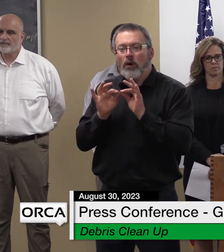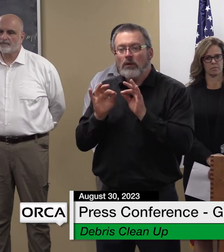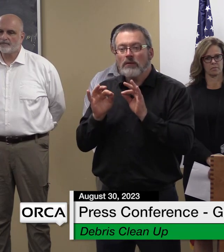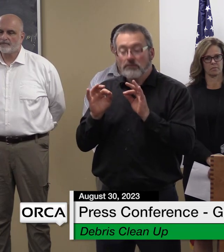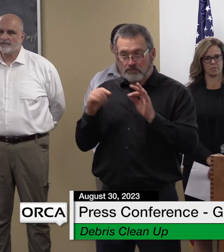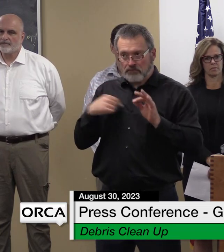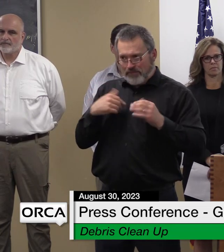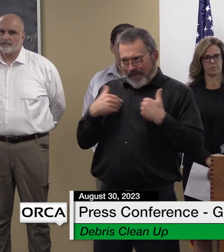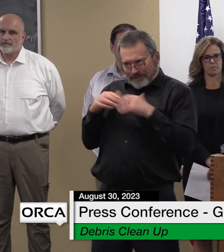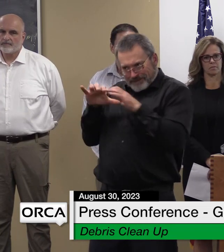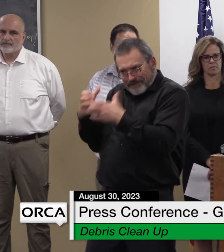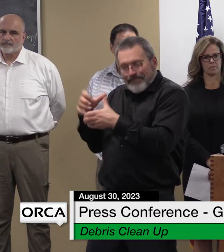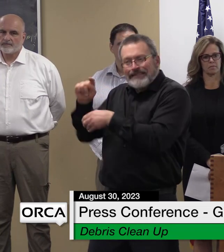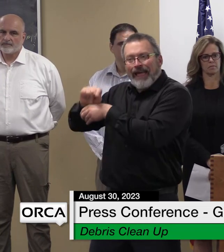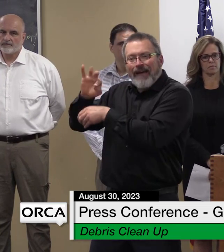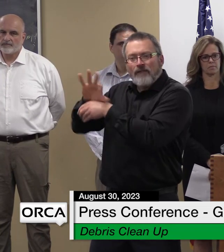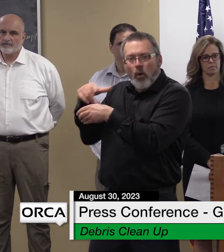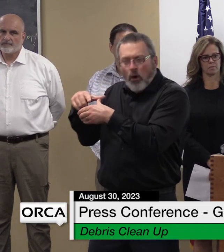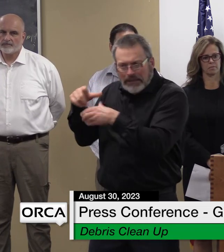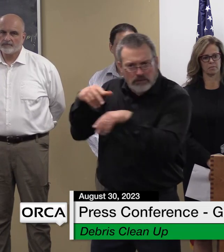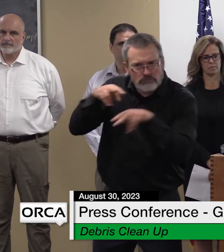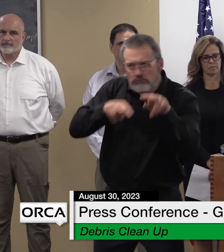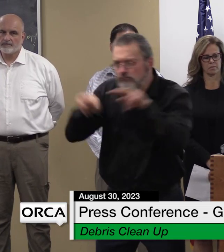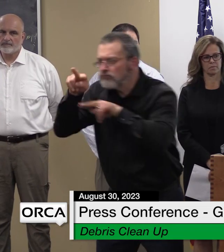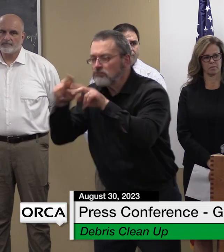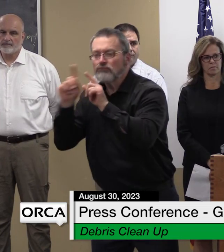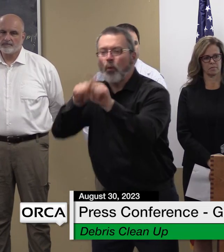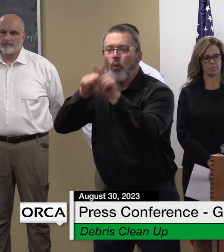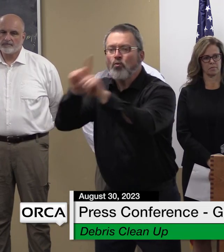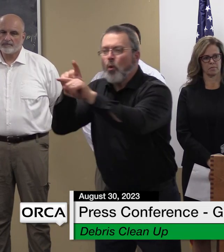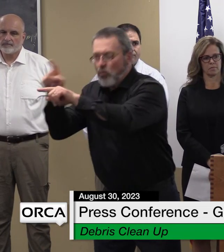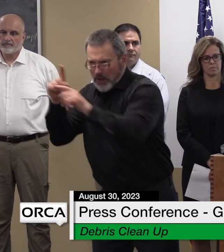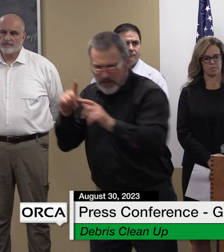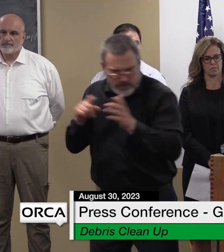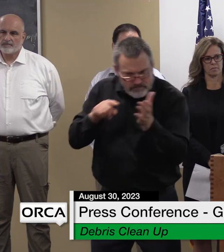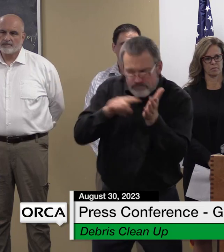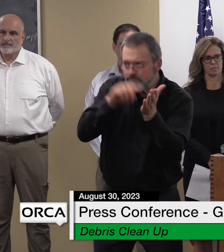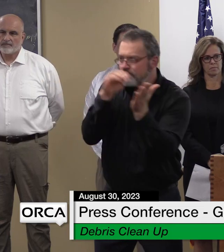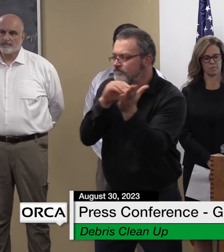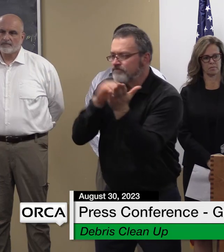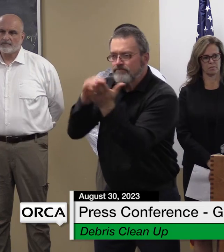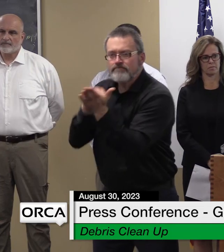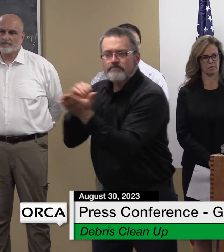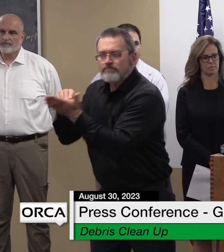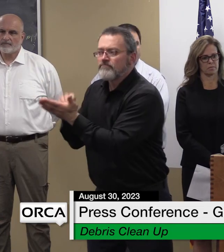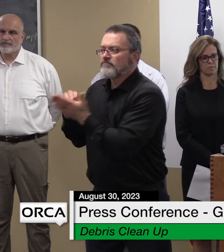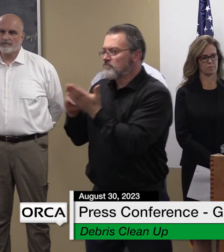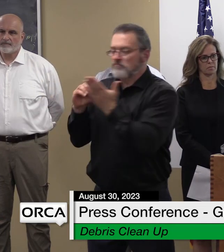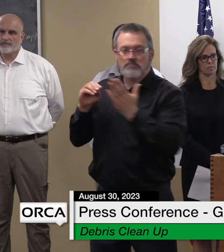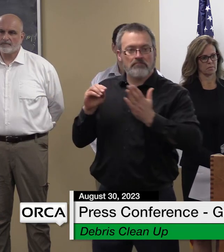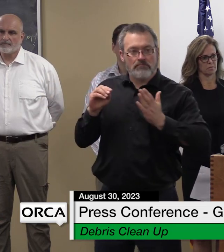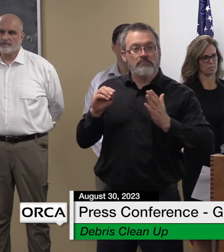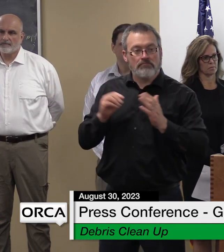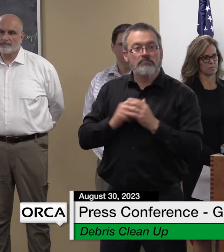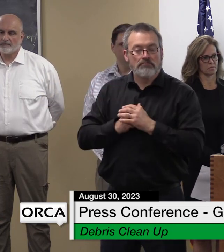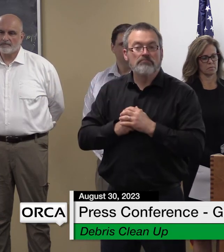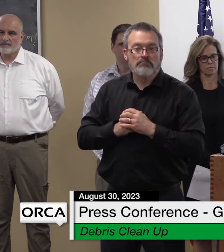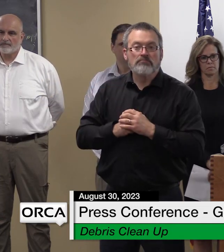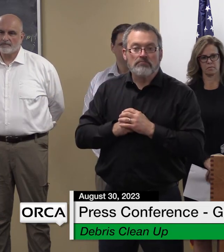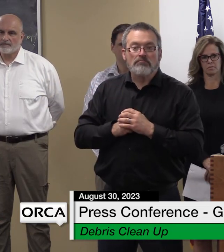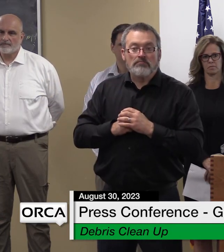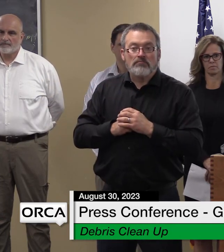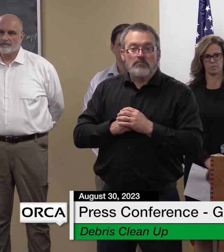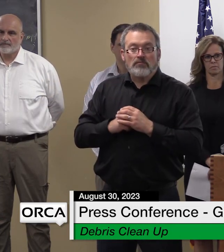field to identify piles that have not been identified by municipalities or by individuals. We have recruited